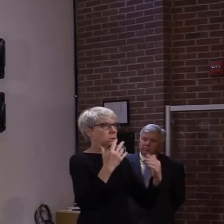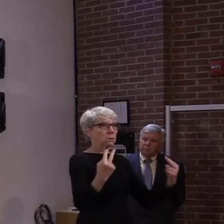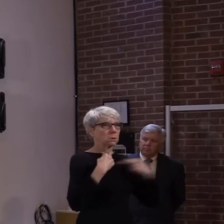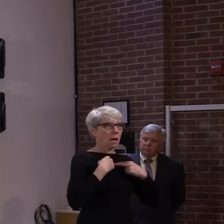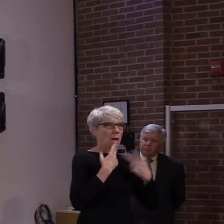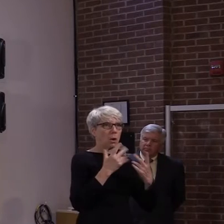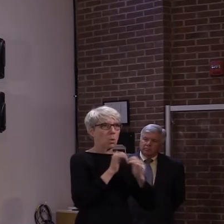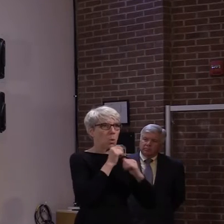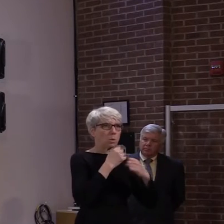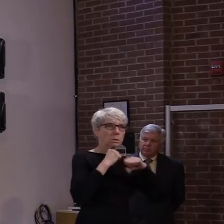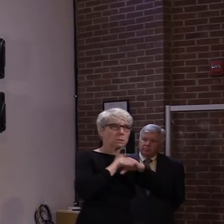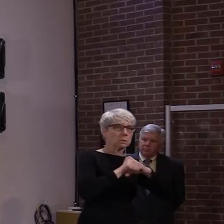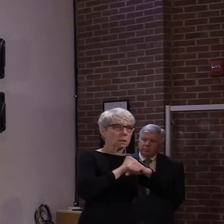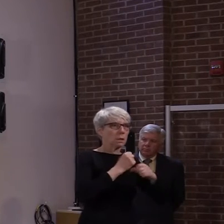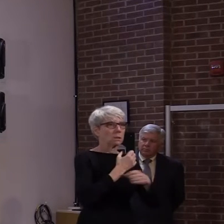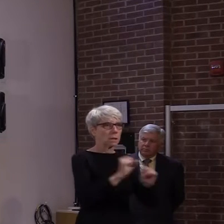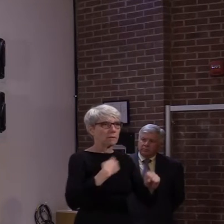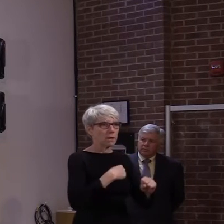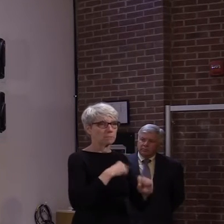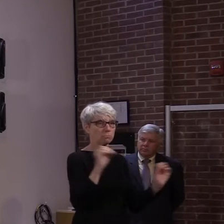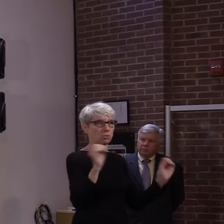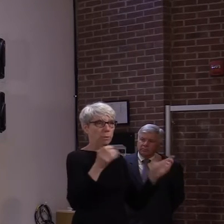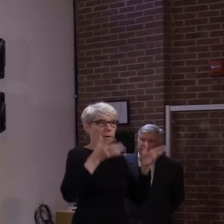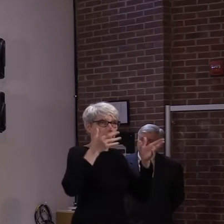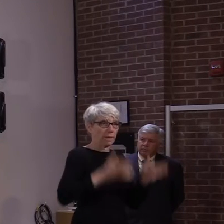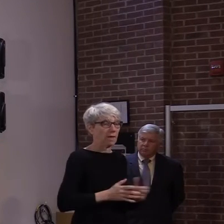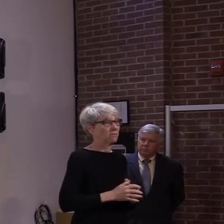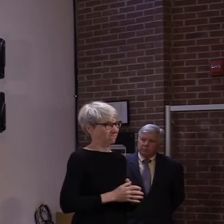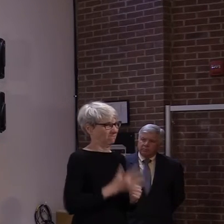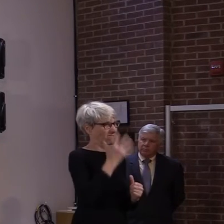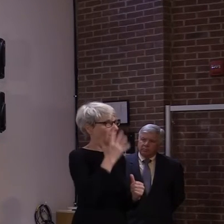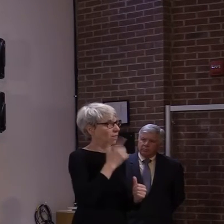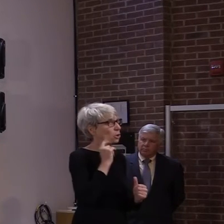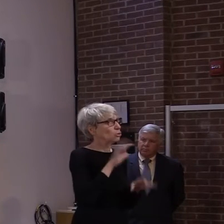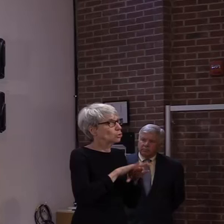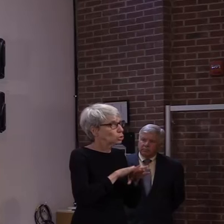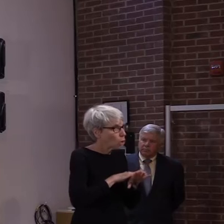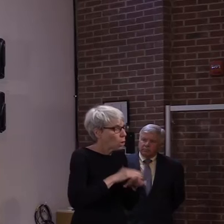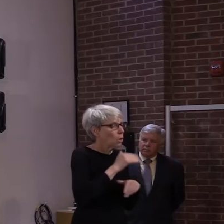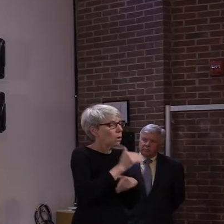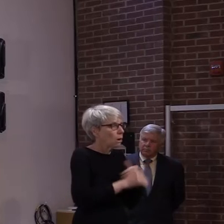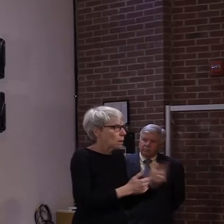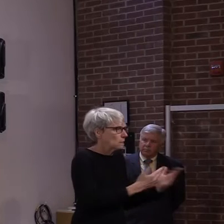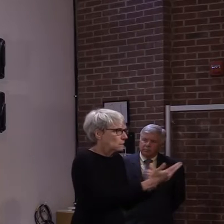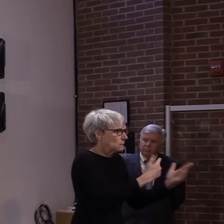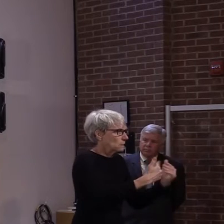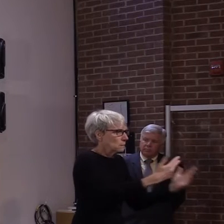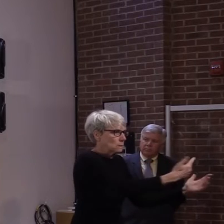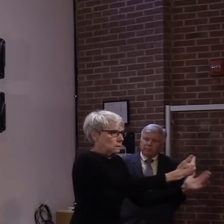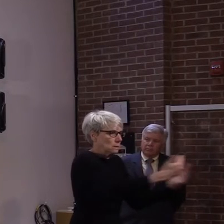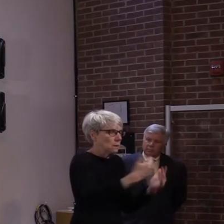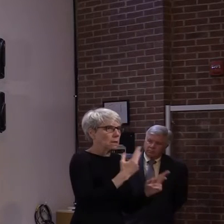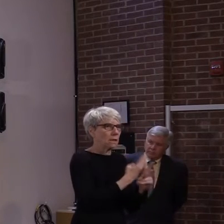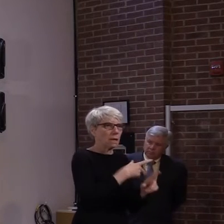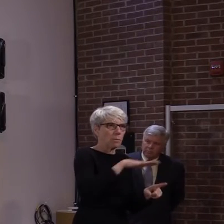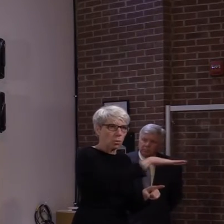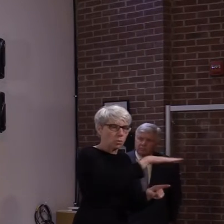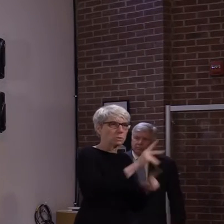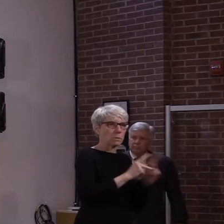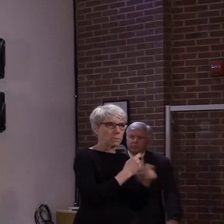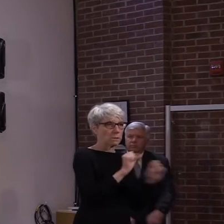first. But all in all, again, I agree with the concept that was first